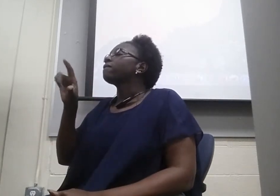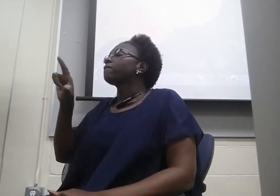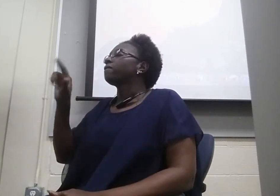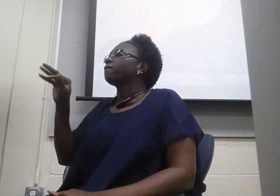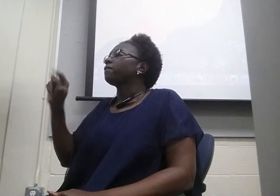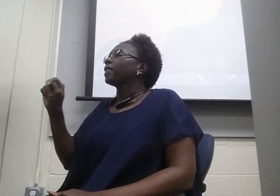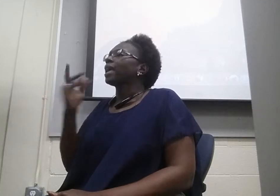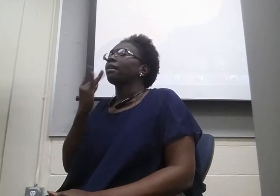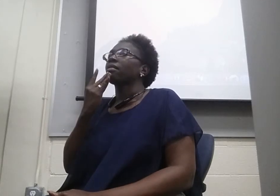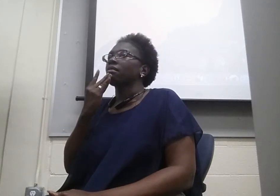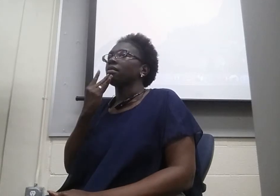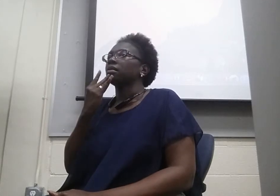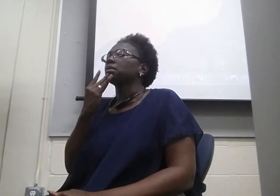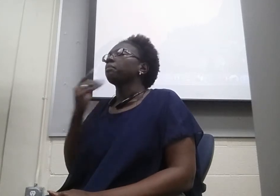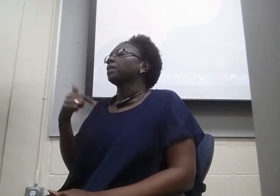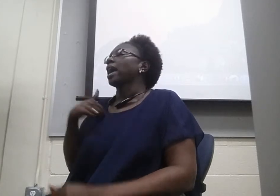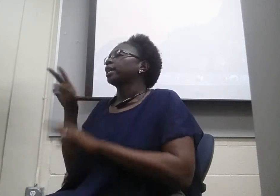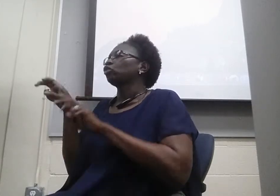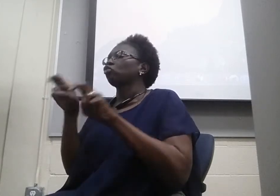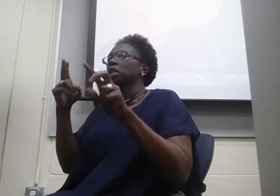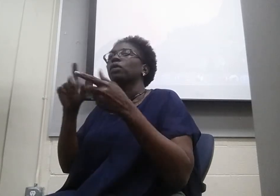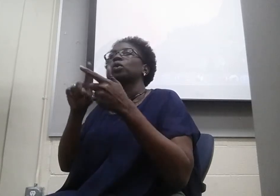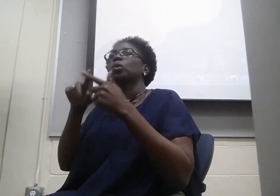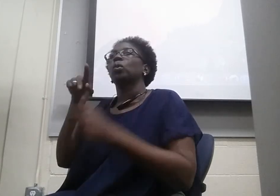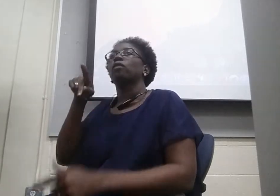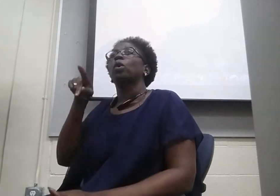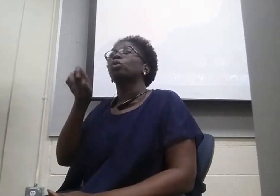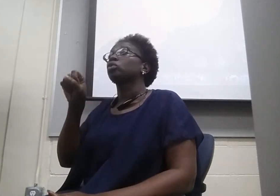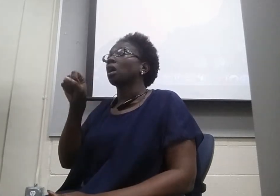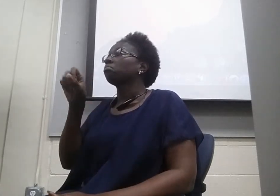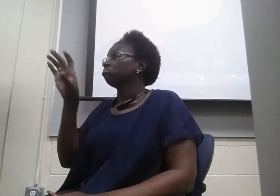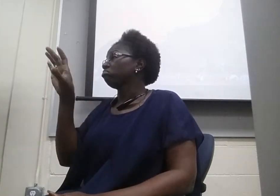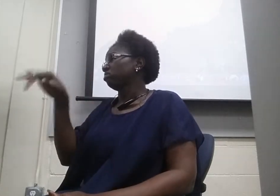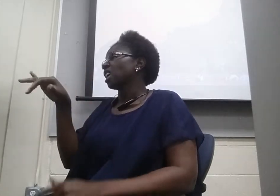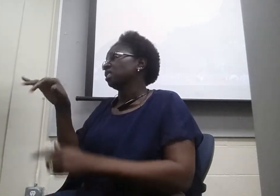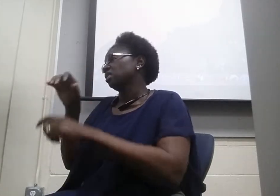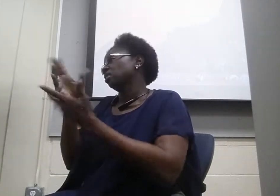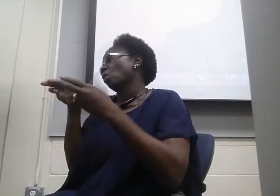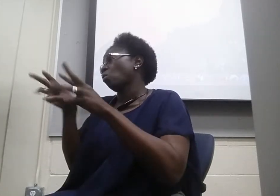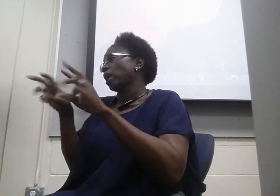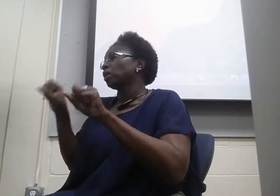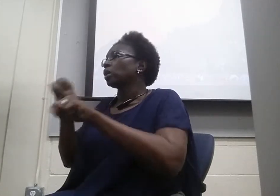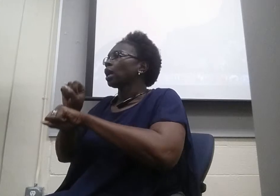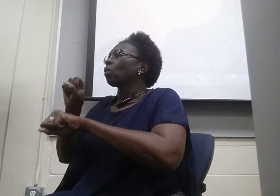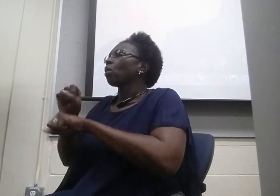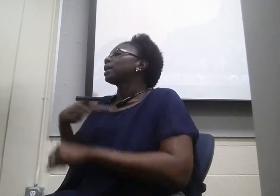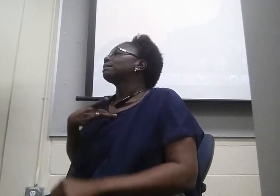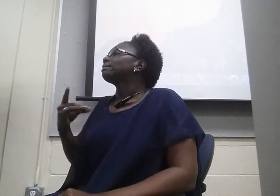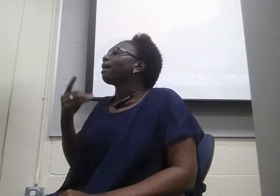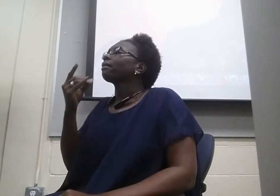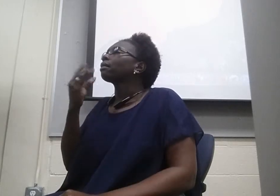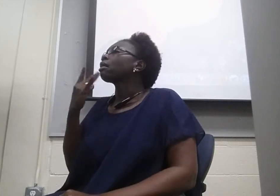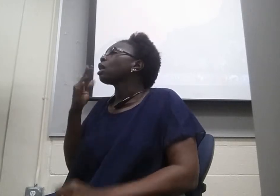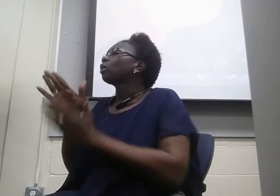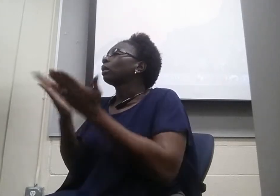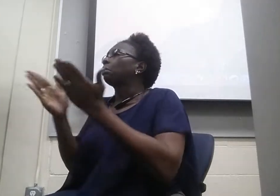do in case that's a way for you to work. Okay? It's very straightforward. It's kind of like coloring book stuff. What I